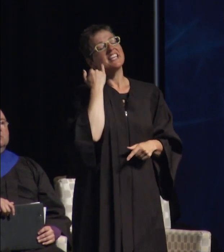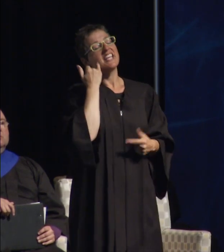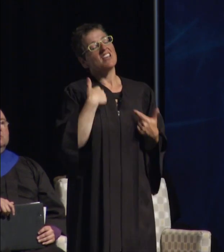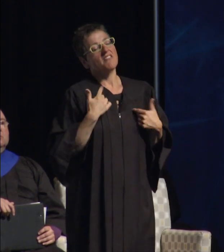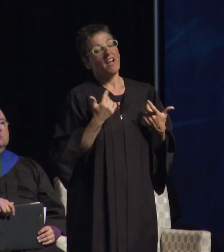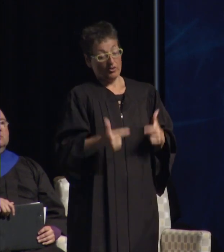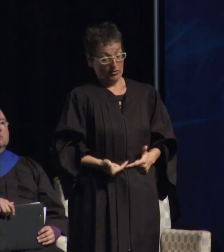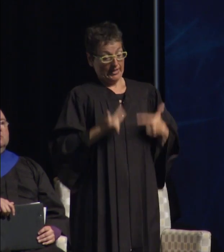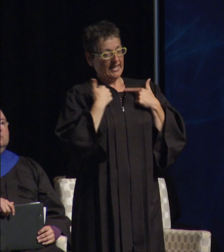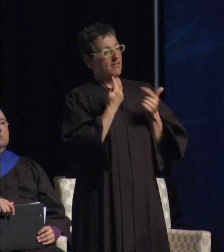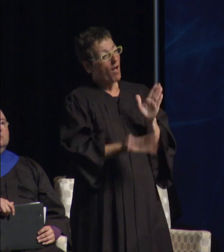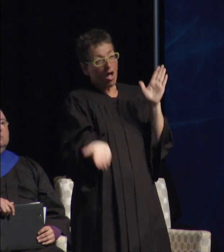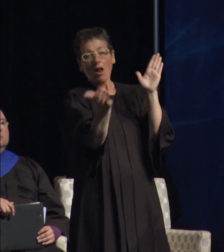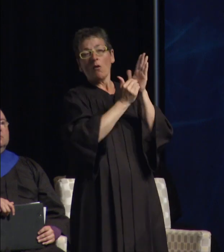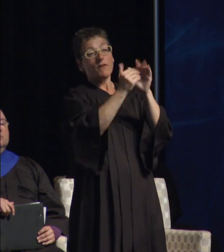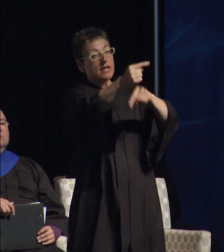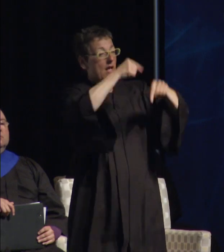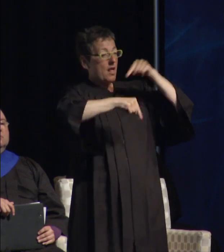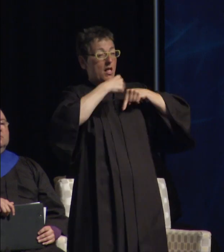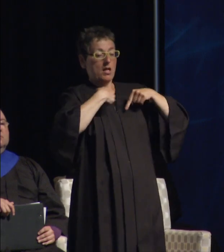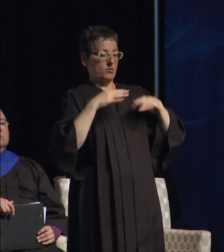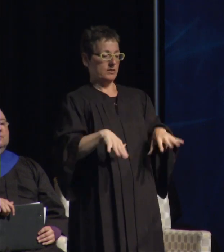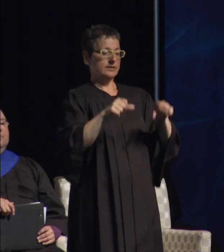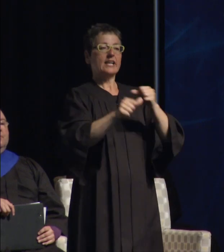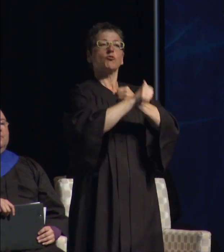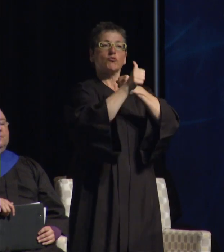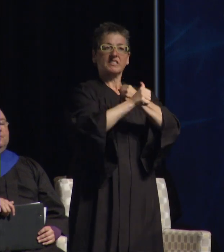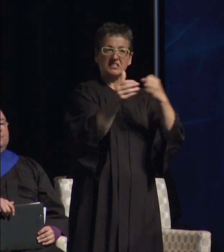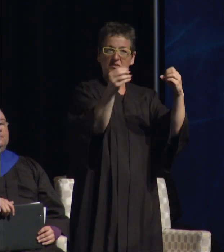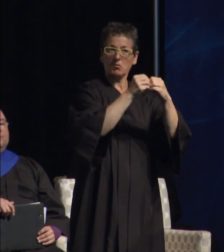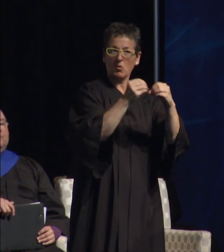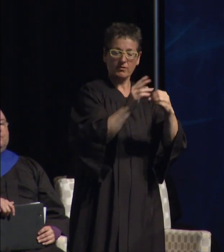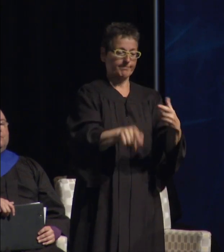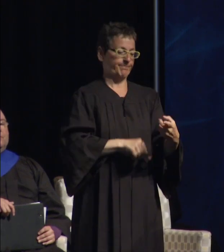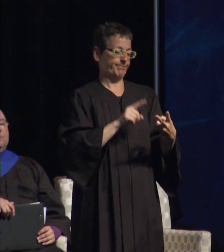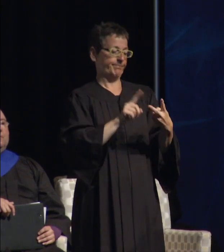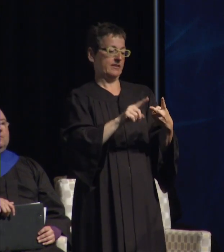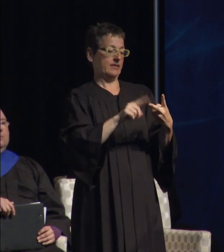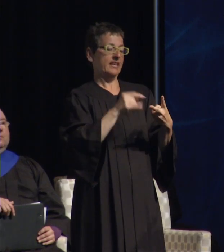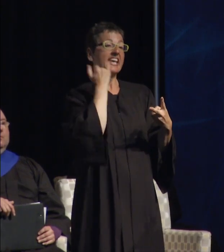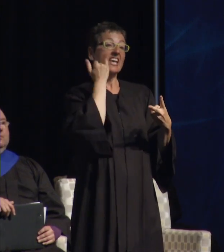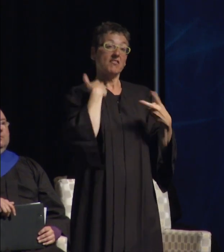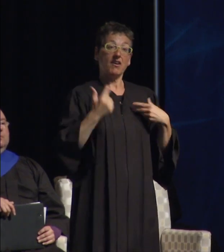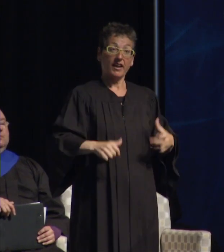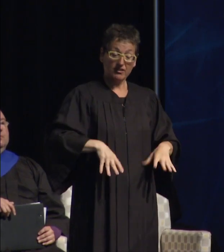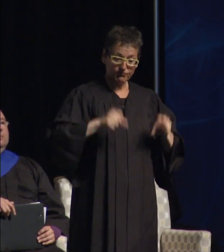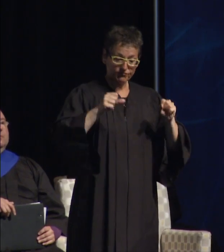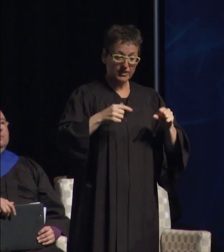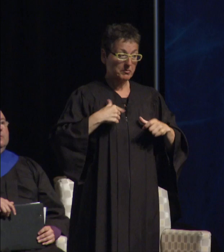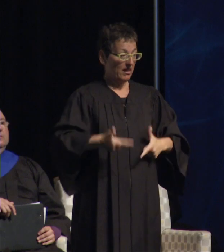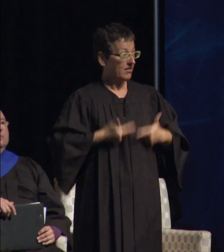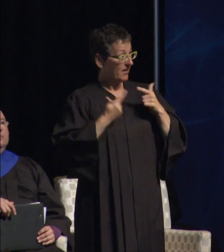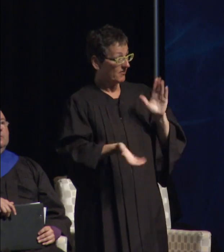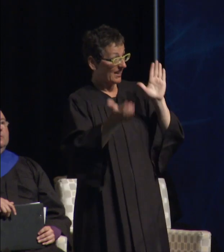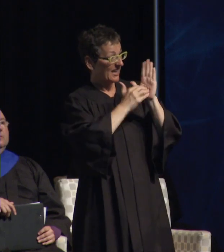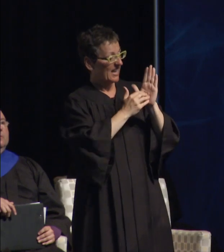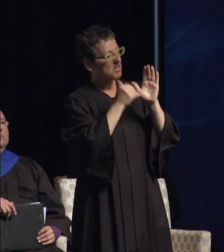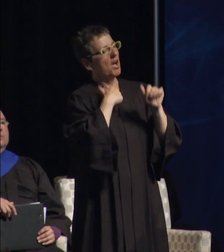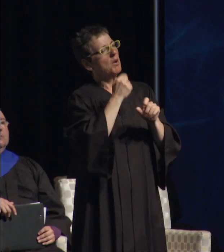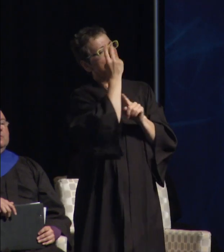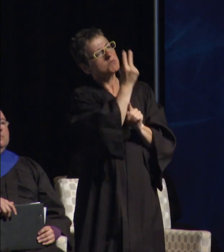over again, I would risk more. 2, if I could live my life over again, I would reflect